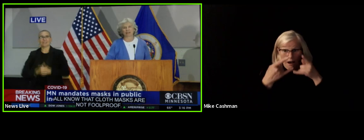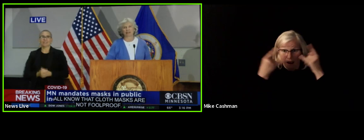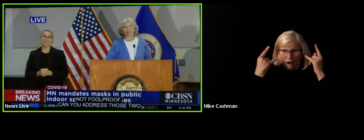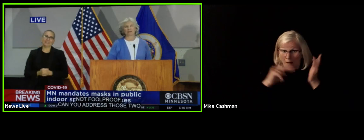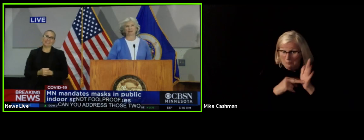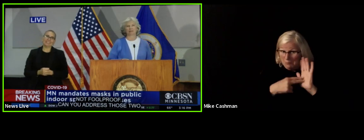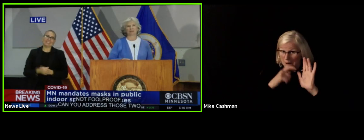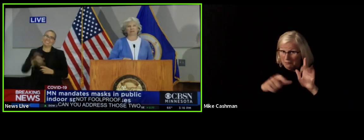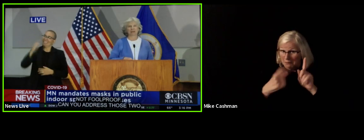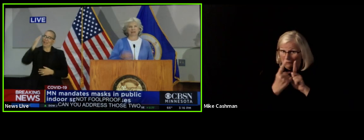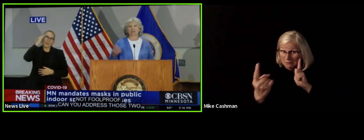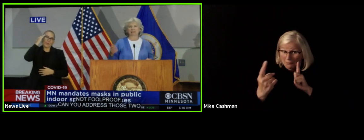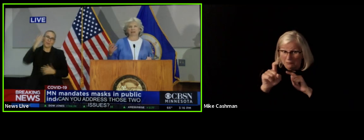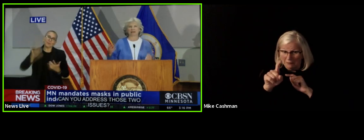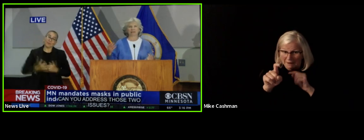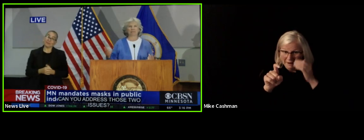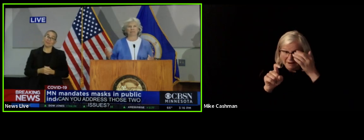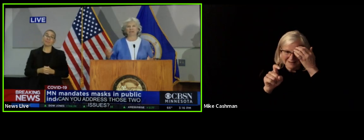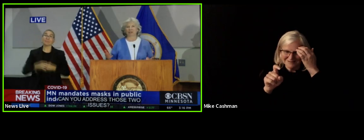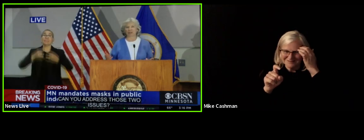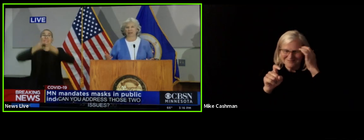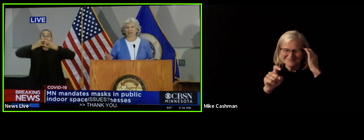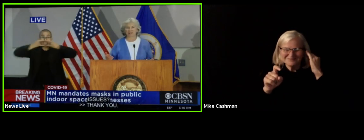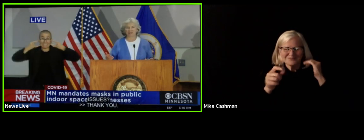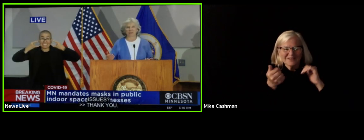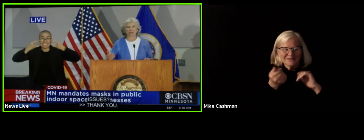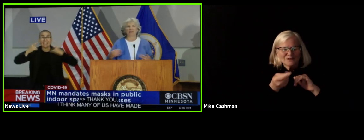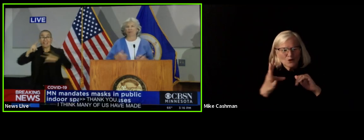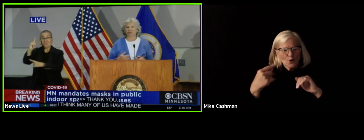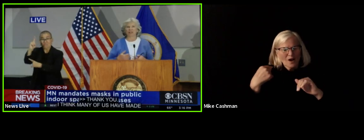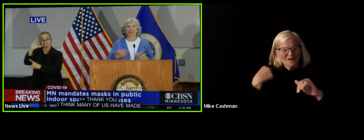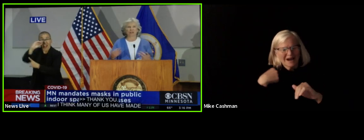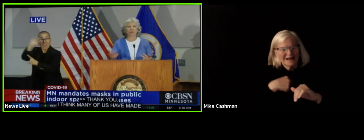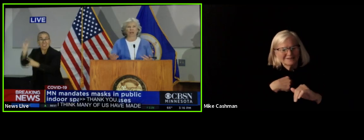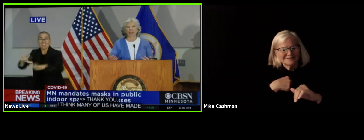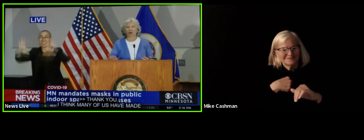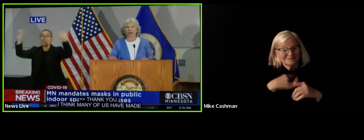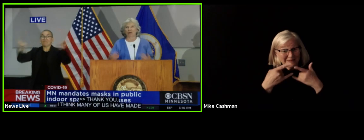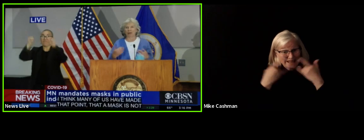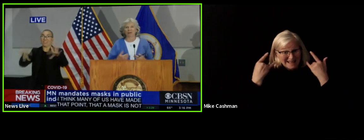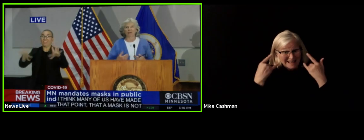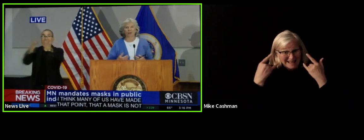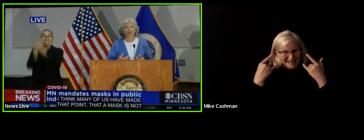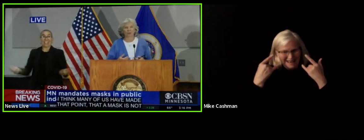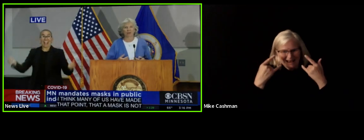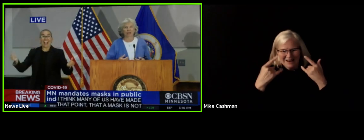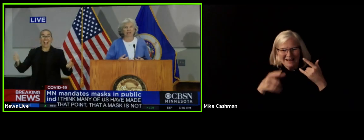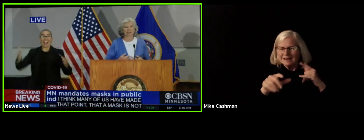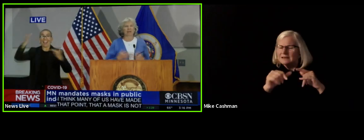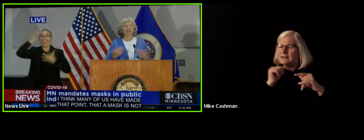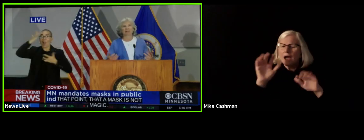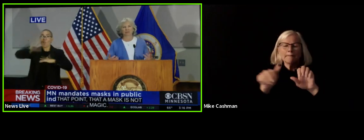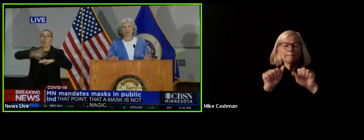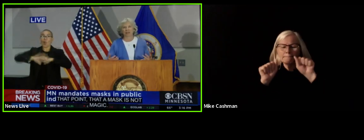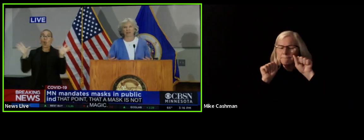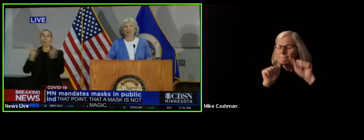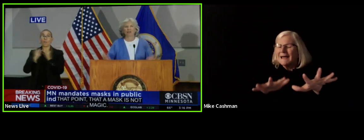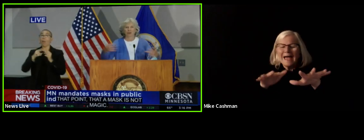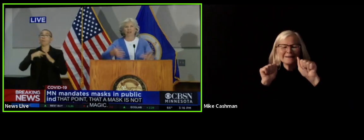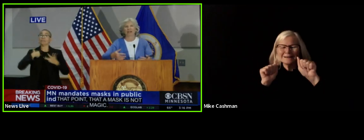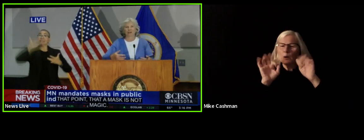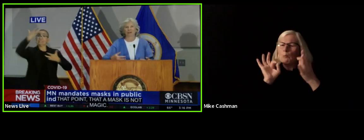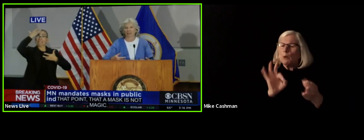that a mask is not magic. A mask doesn't mean if you're sick, it's okay to go out as long as you wear a mask. A mask doesn't mean